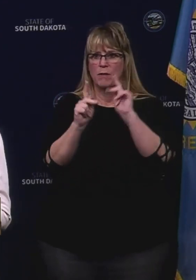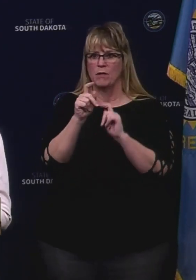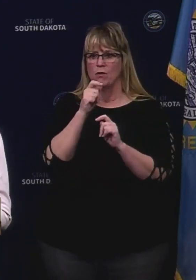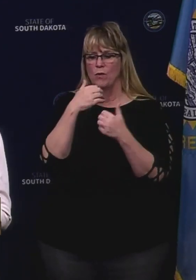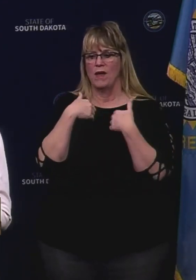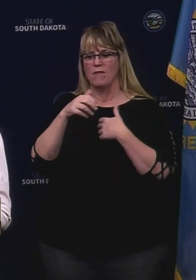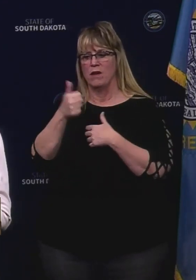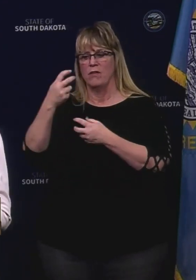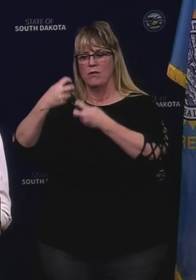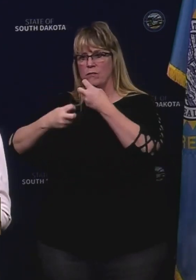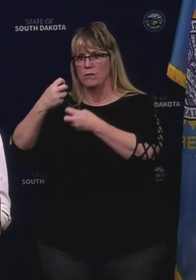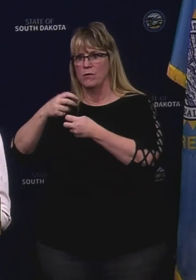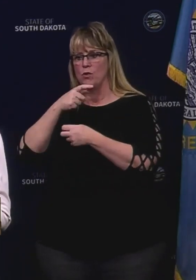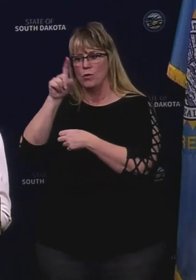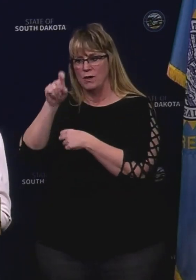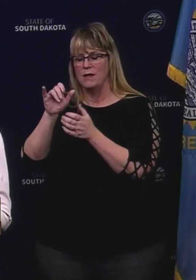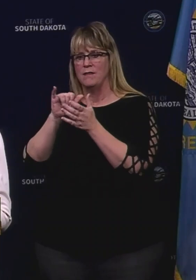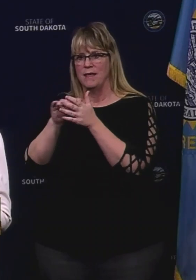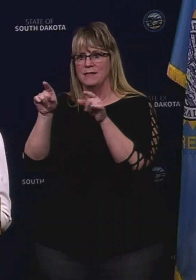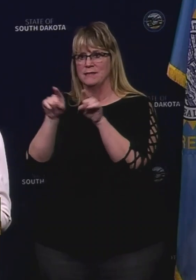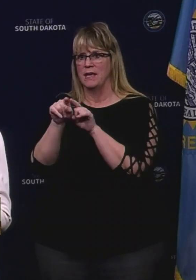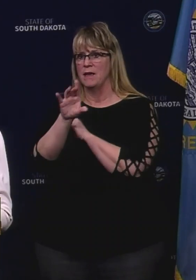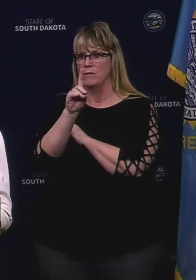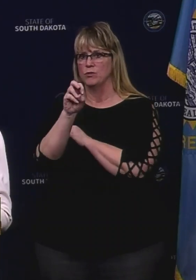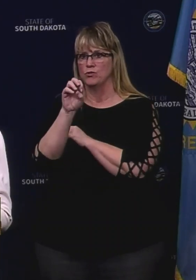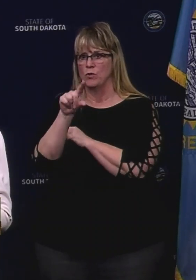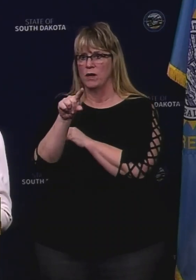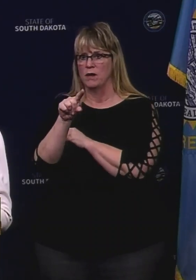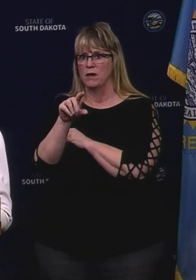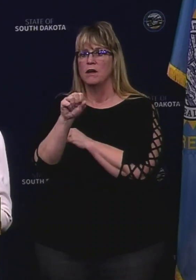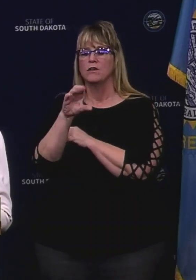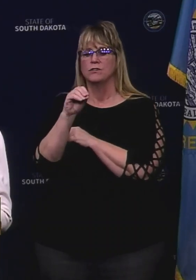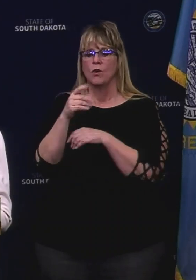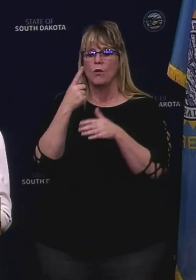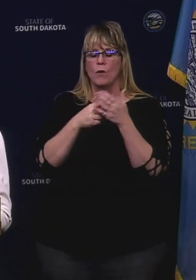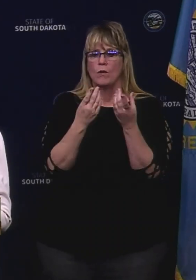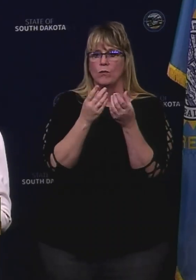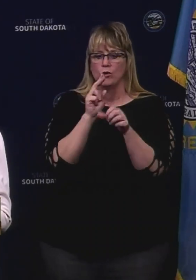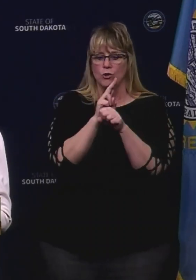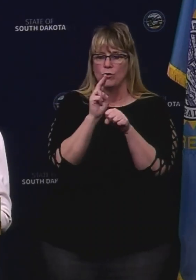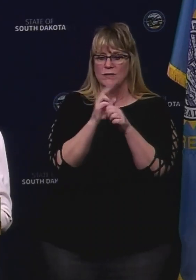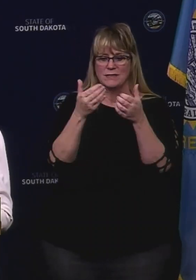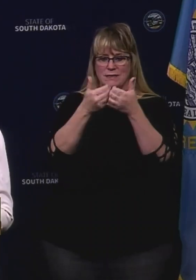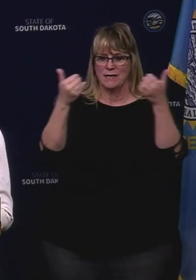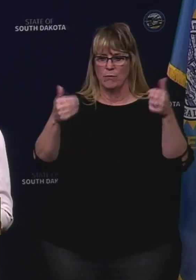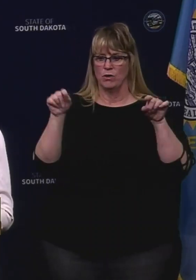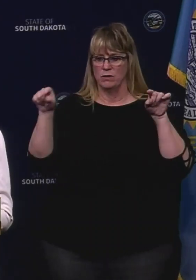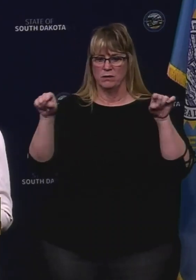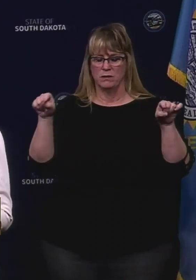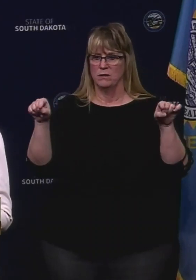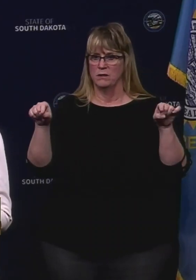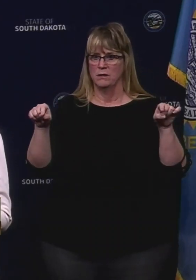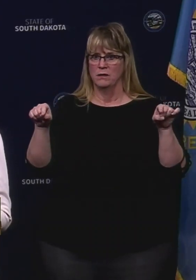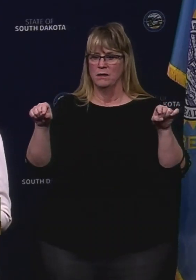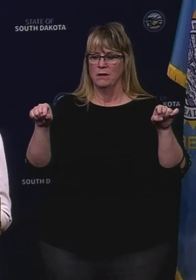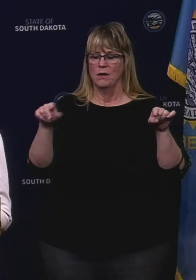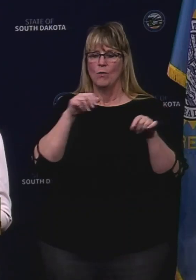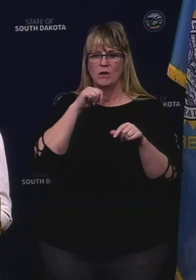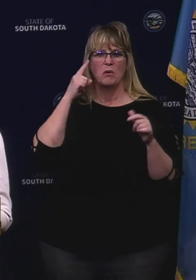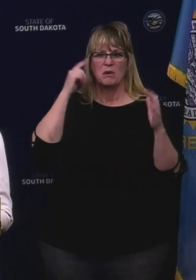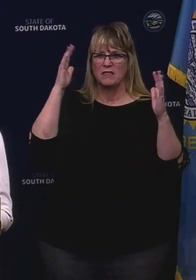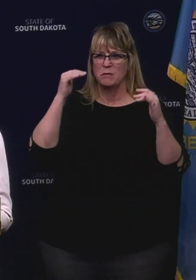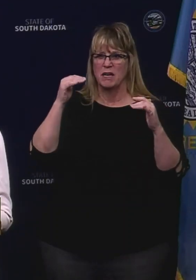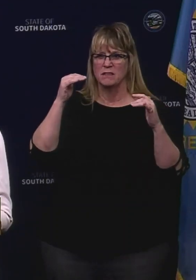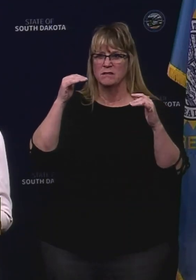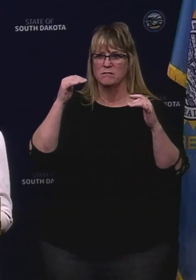other issues that require the use of that drug. So the supply chain that we're using is totally separate, and we don't expect